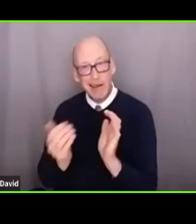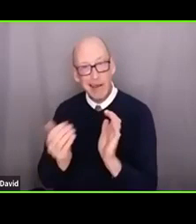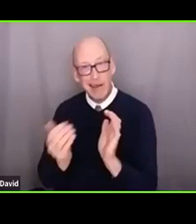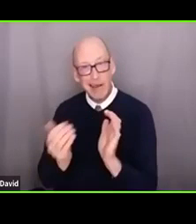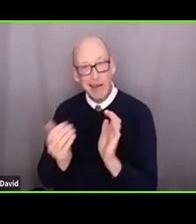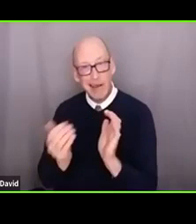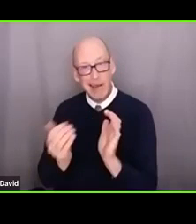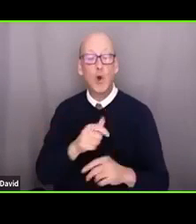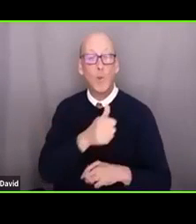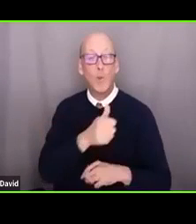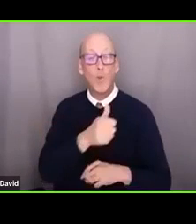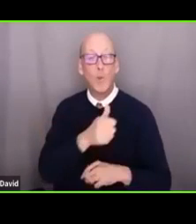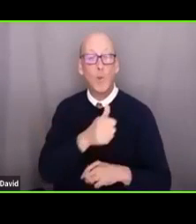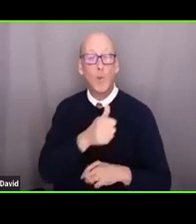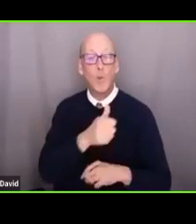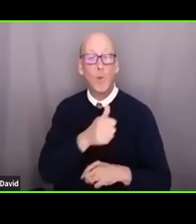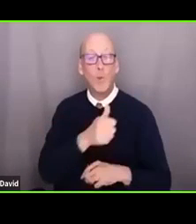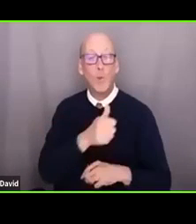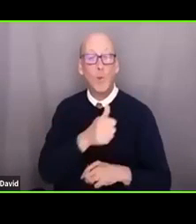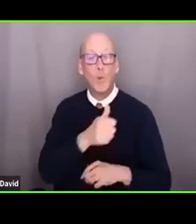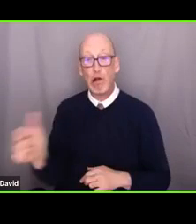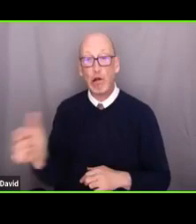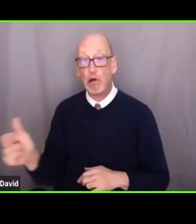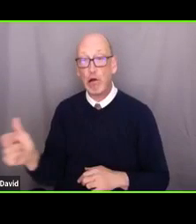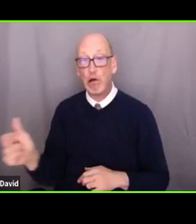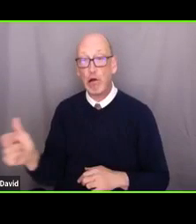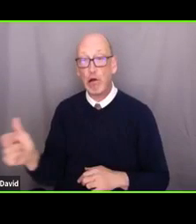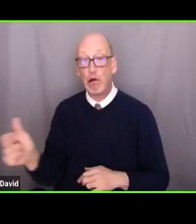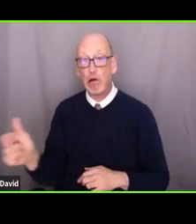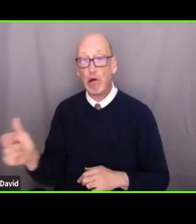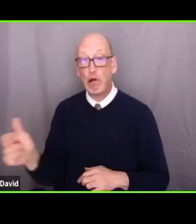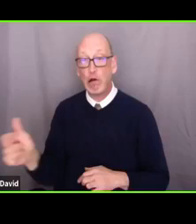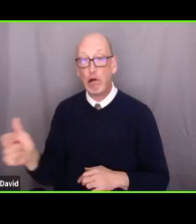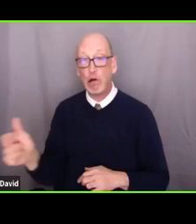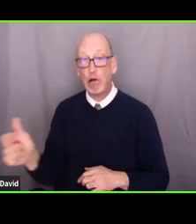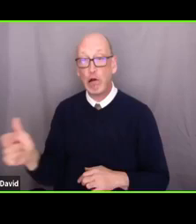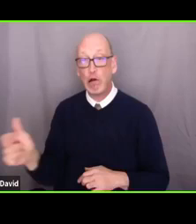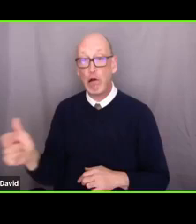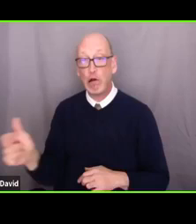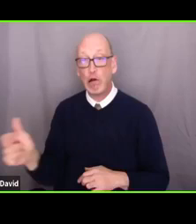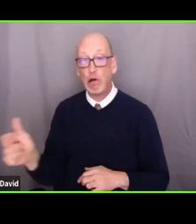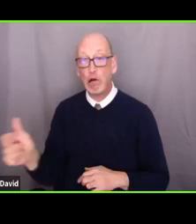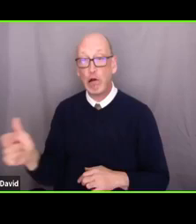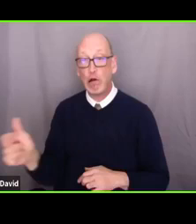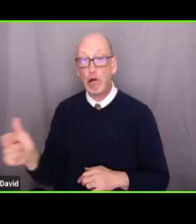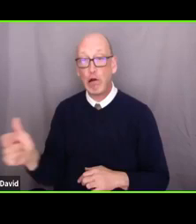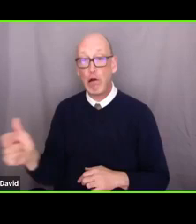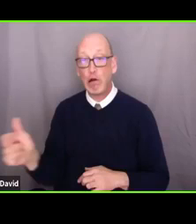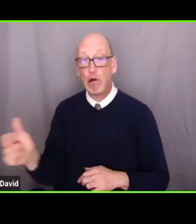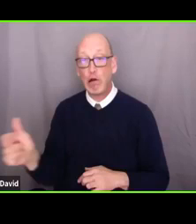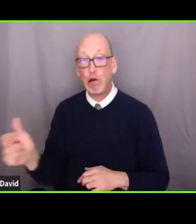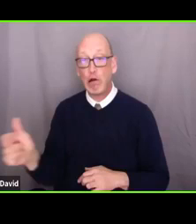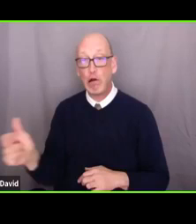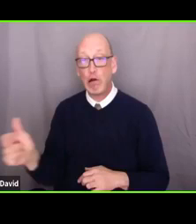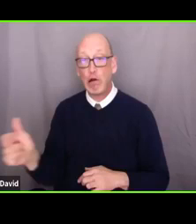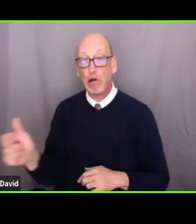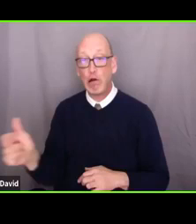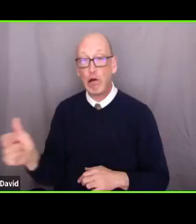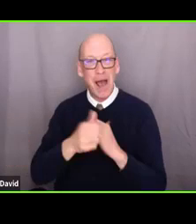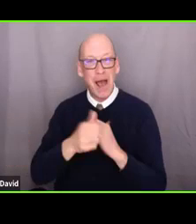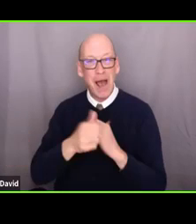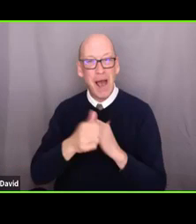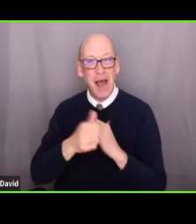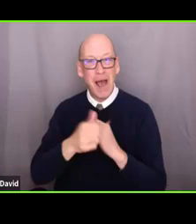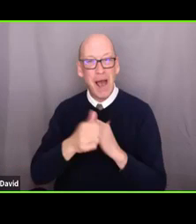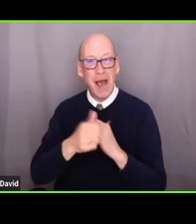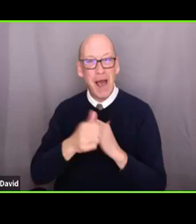bar to bar to bar, or restaurant to restaurant to restaurant, because again, we know how this disease travels. So what we're asking the restaurants to